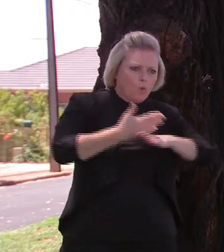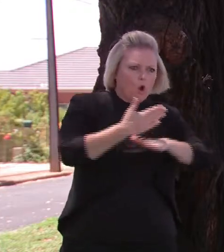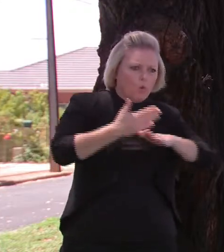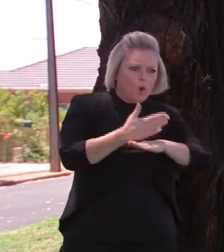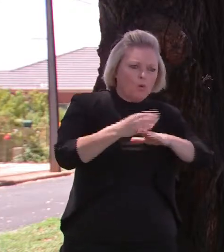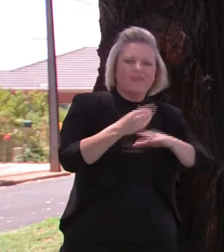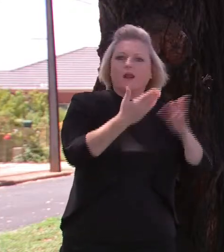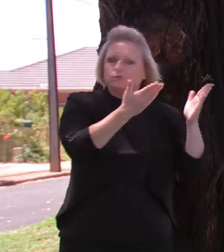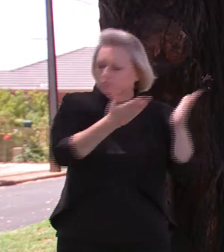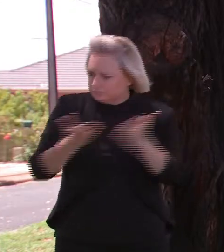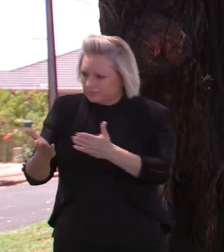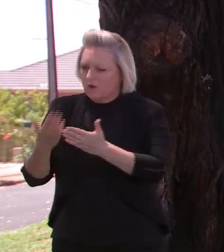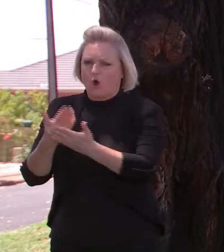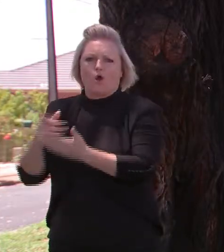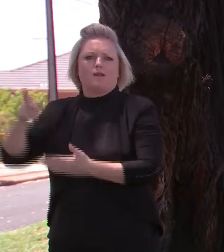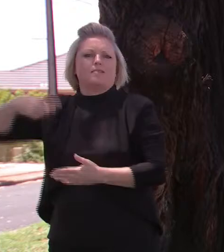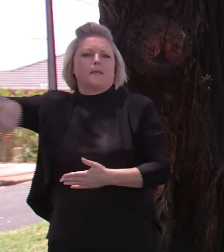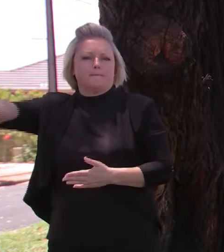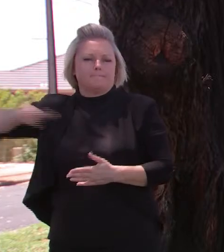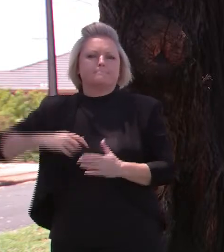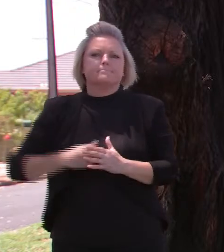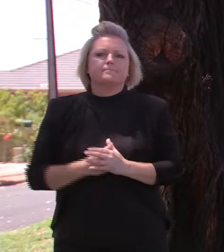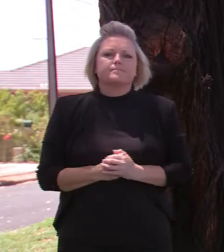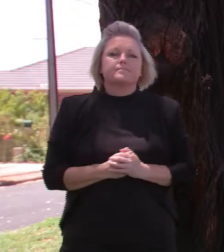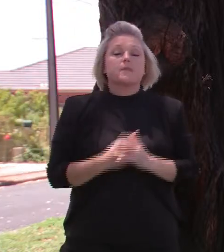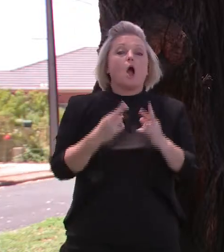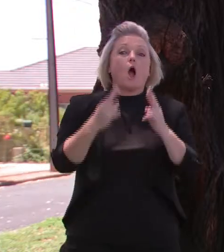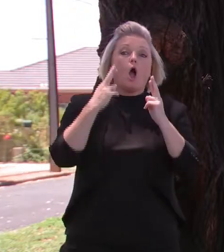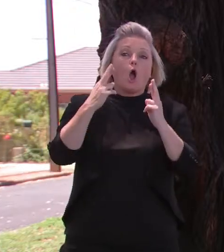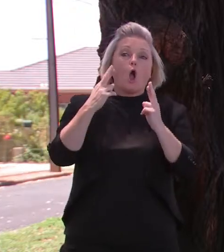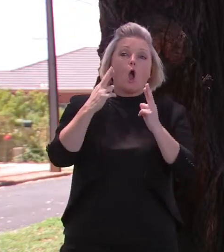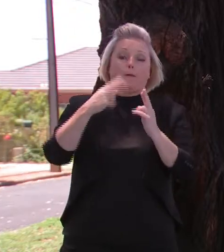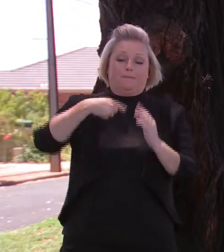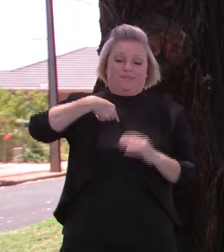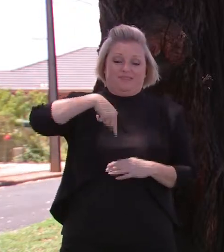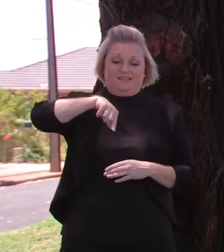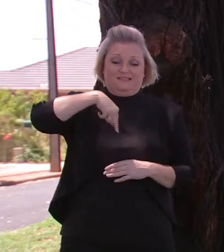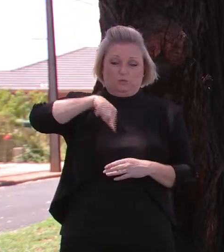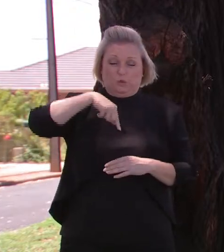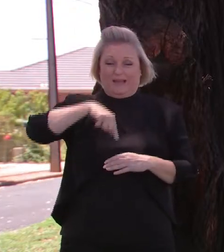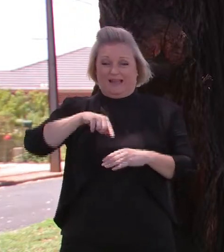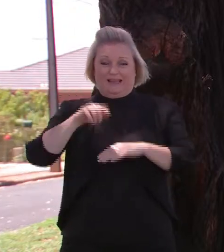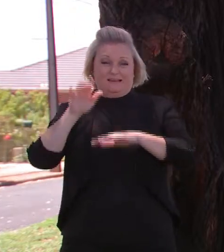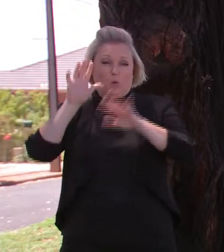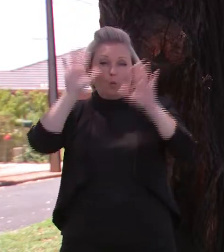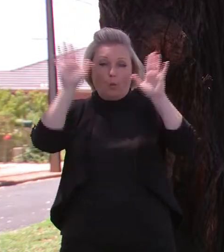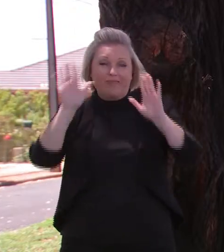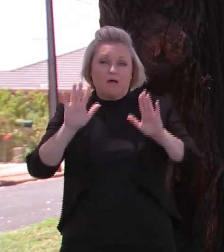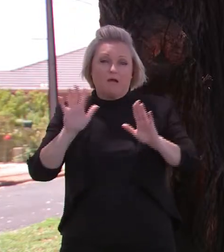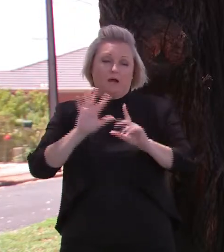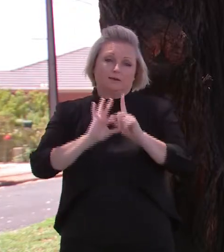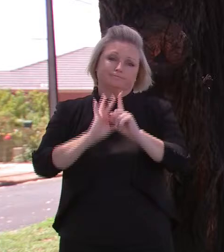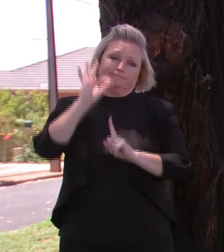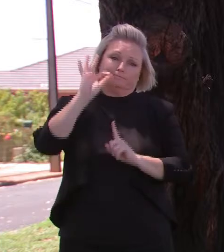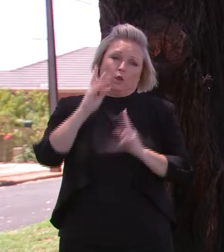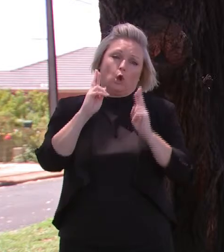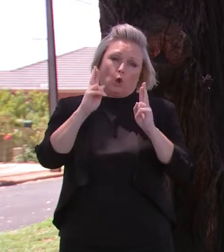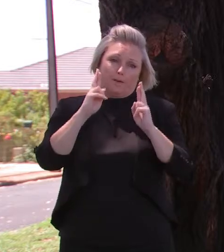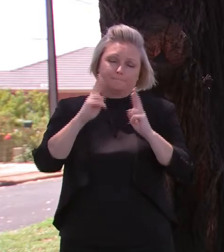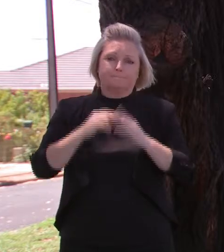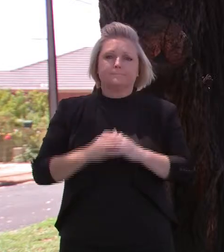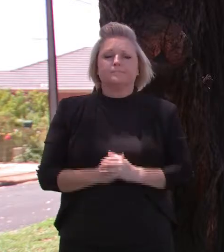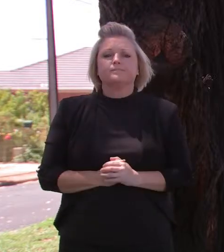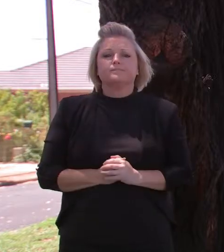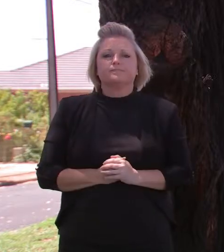havoc. My hope is that later in the week those rain events will cease. We now have more than 18